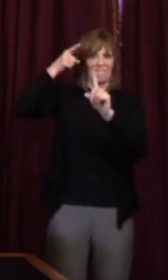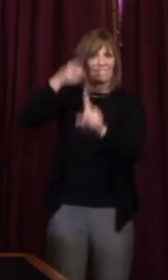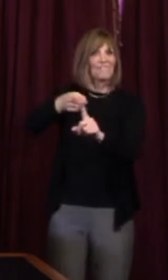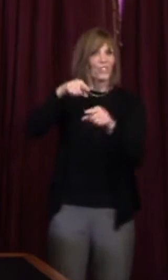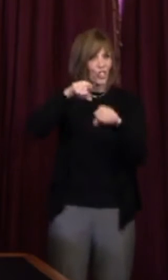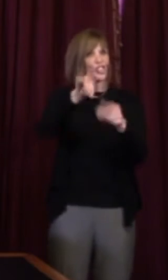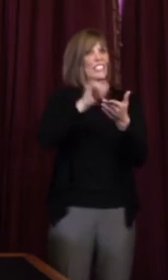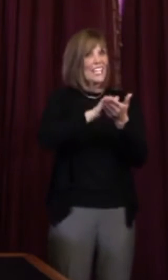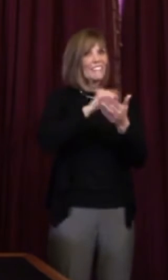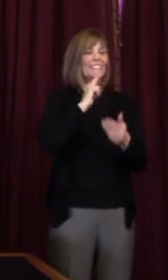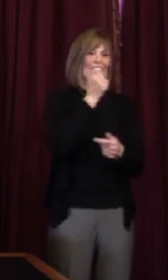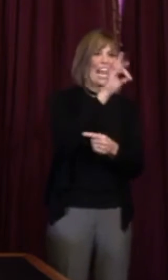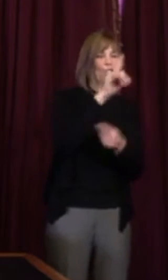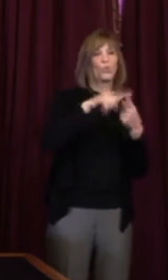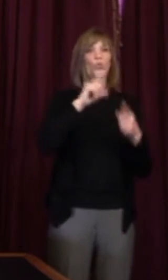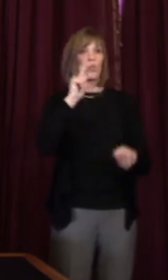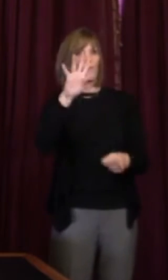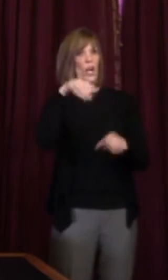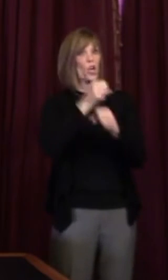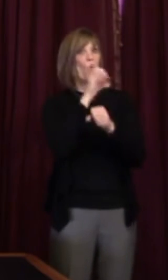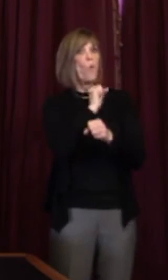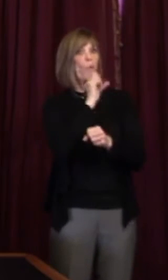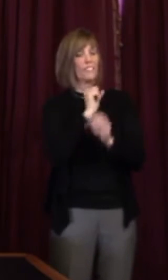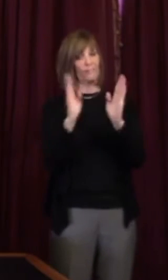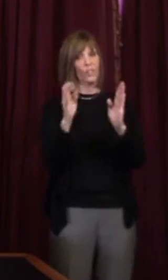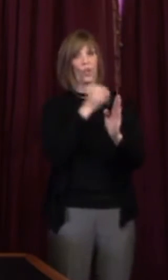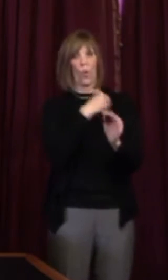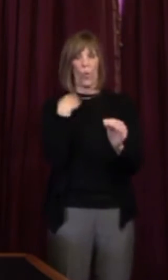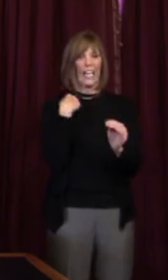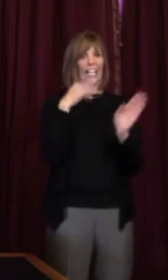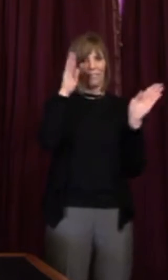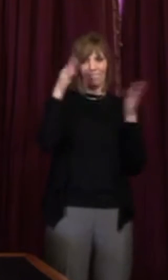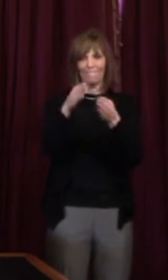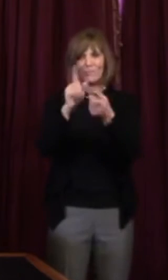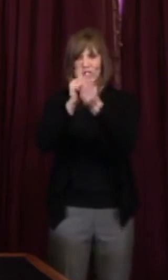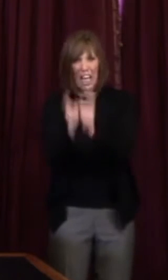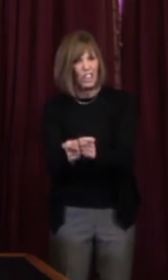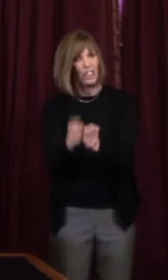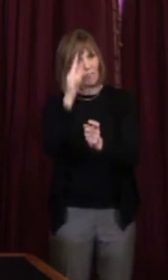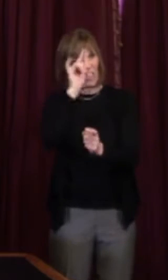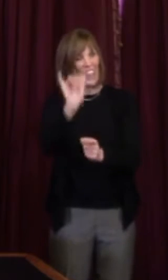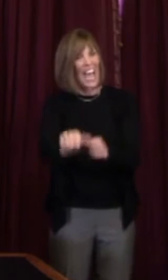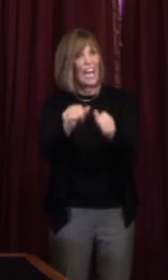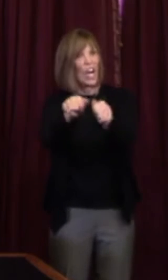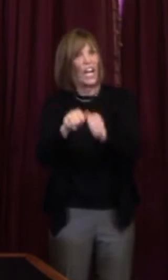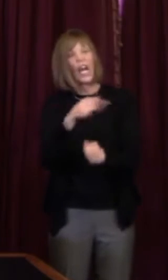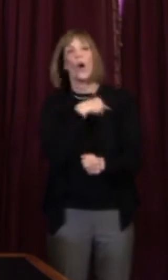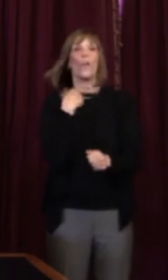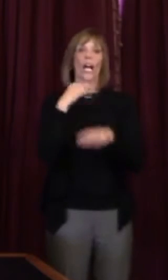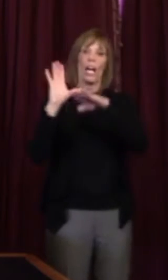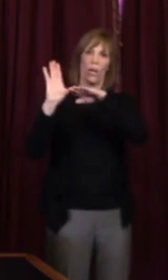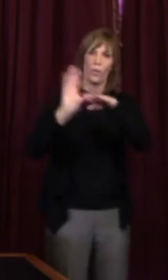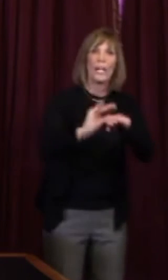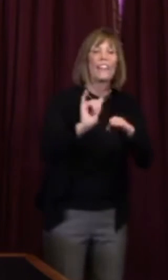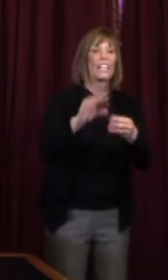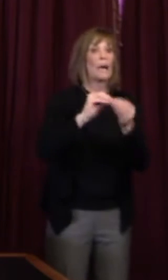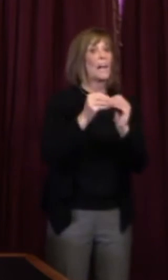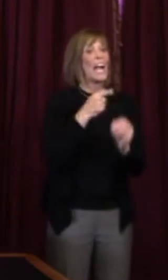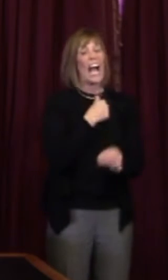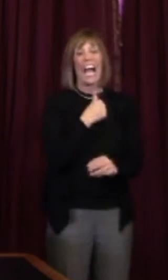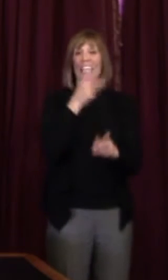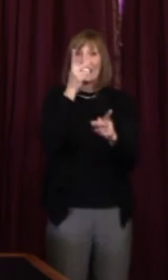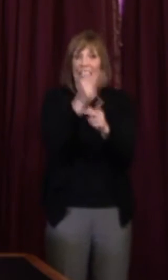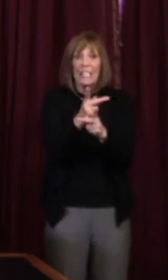to 18 to 24-year-olds, and so we made necessary adjustments. We drove that down. I've continued